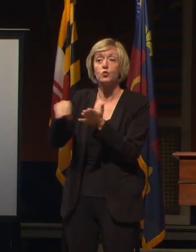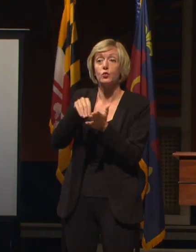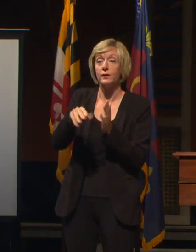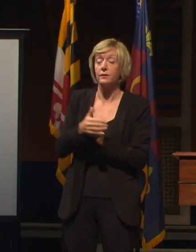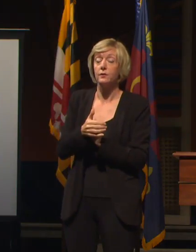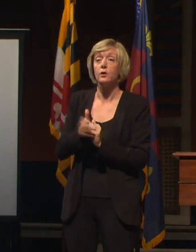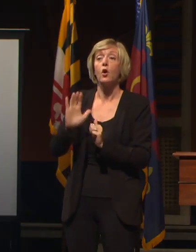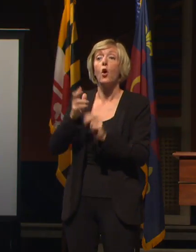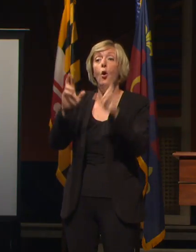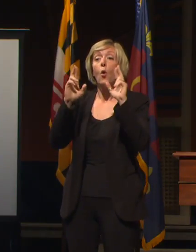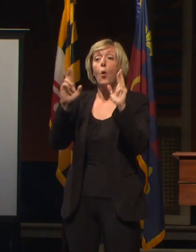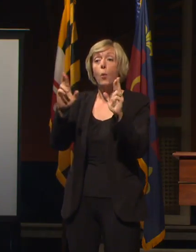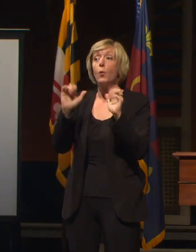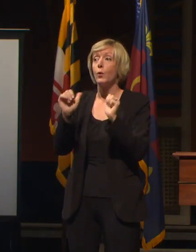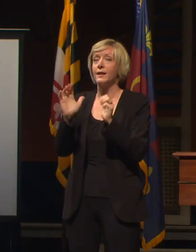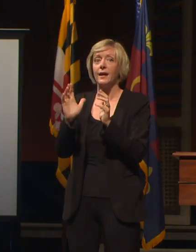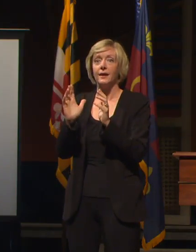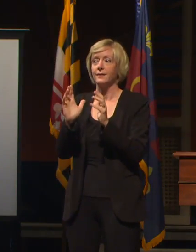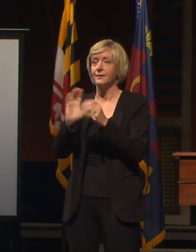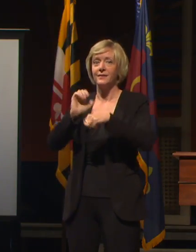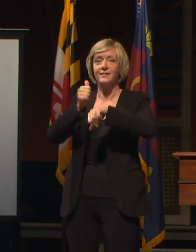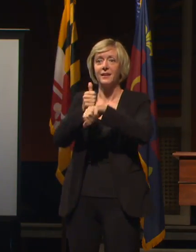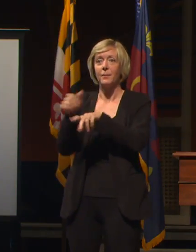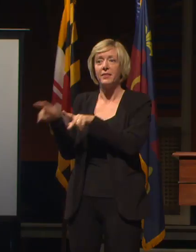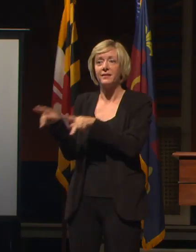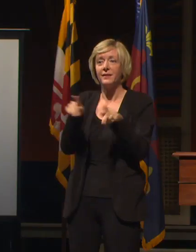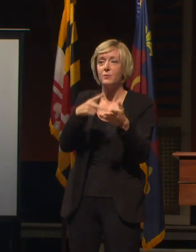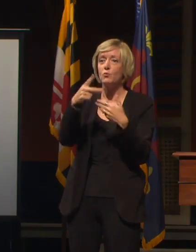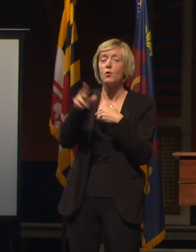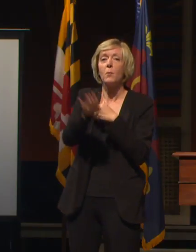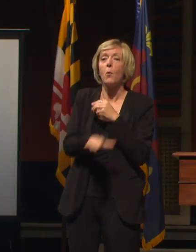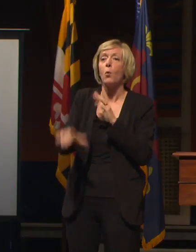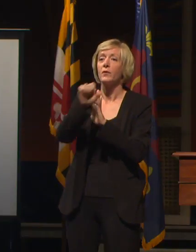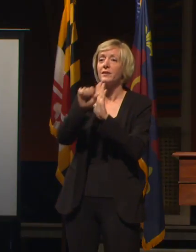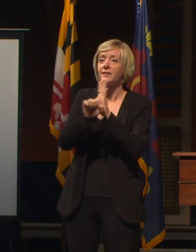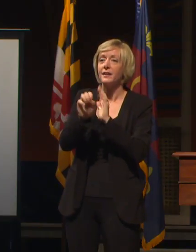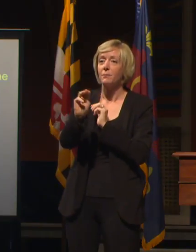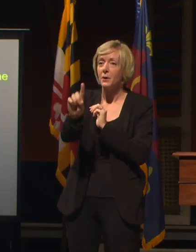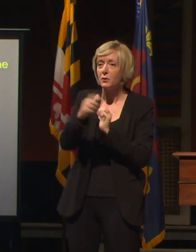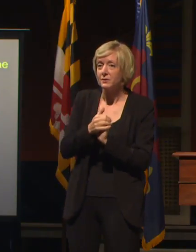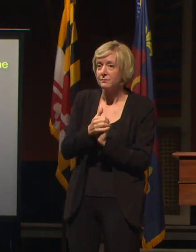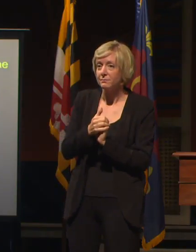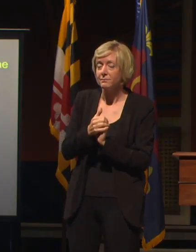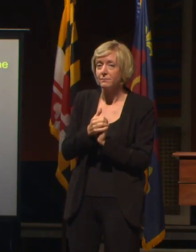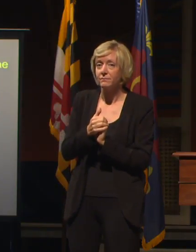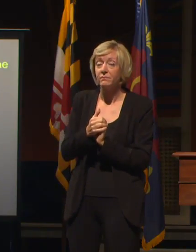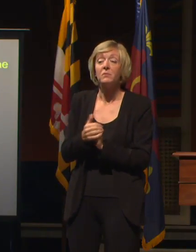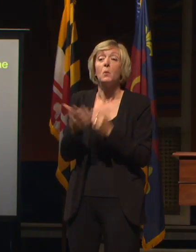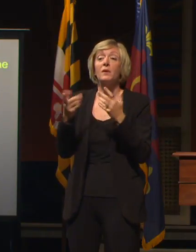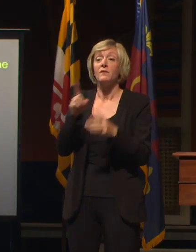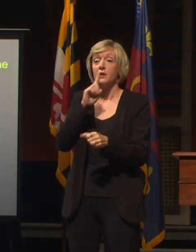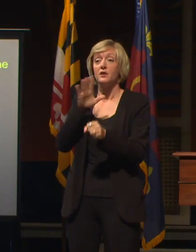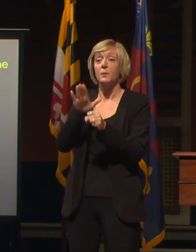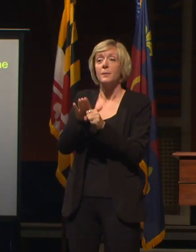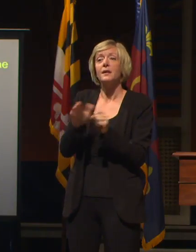our hope that we can replicate this pilot across the state. And we have committed